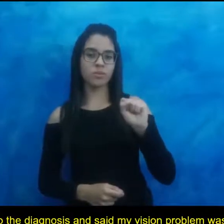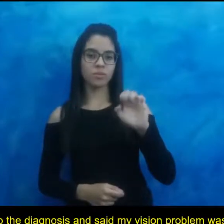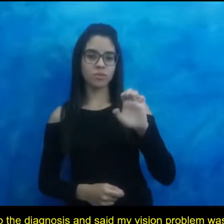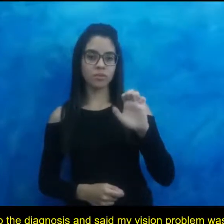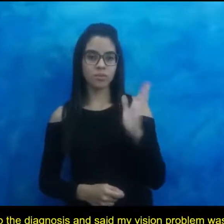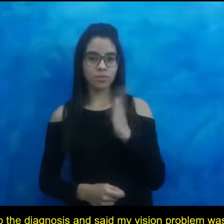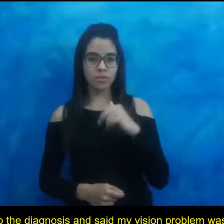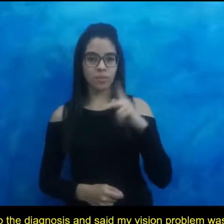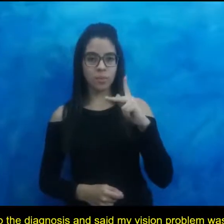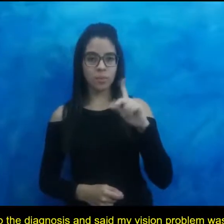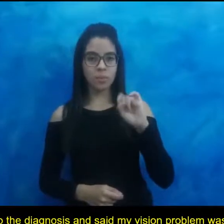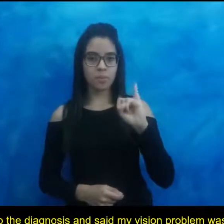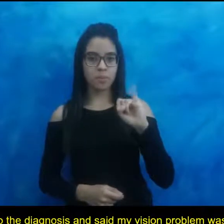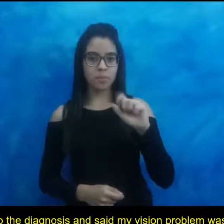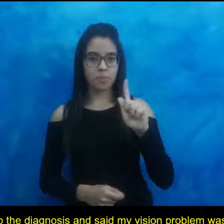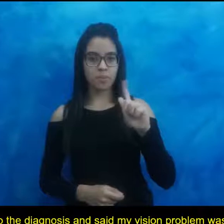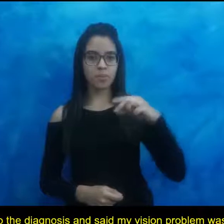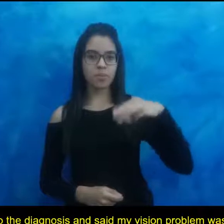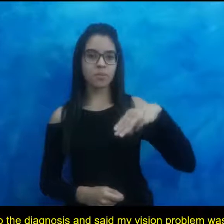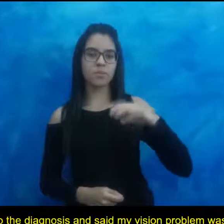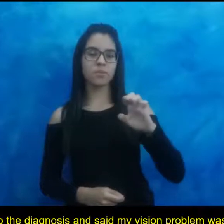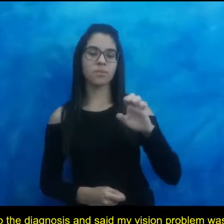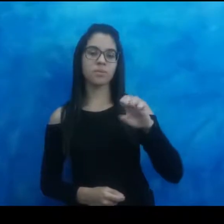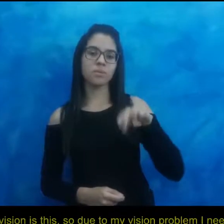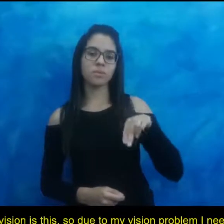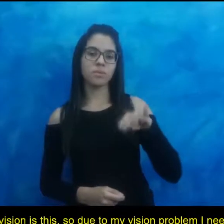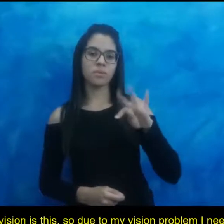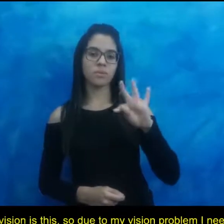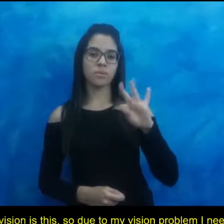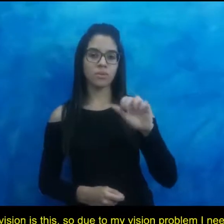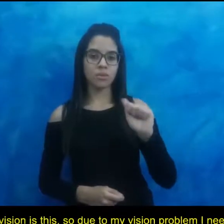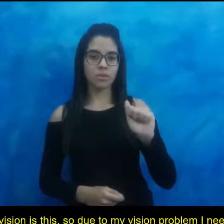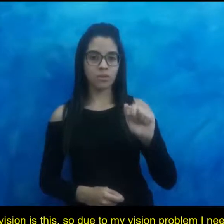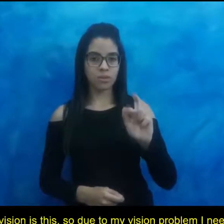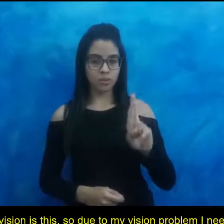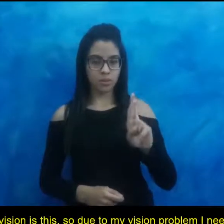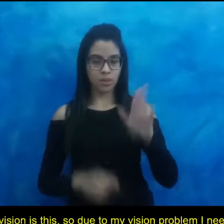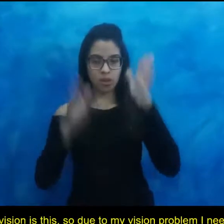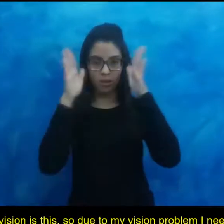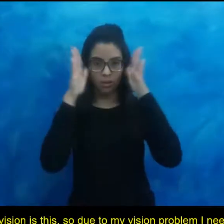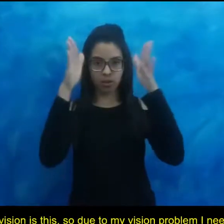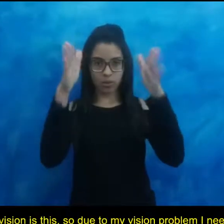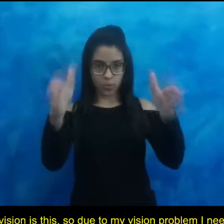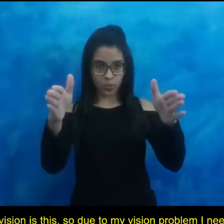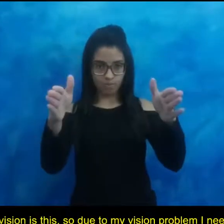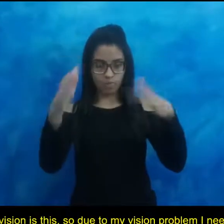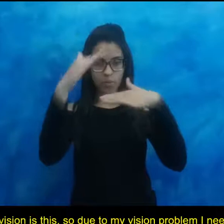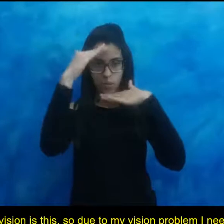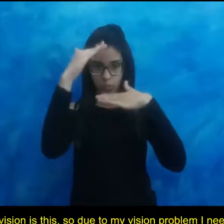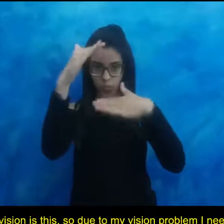My field of vision is this, so due to my vision problem, I need to wear